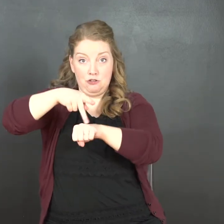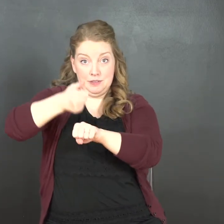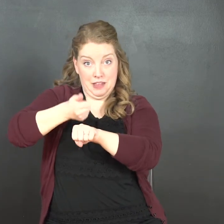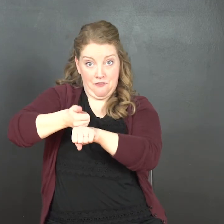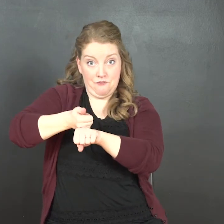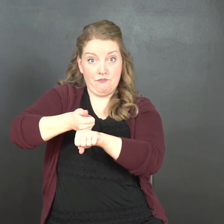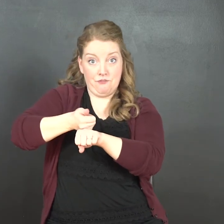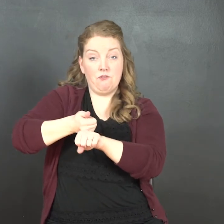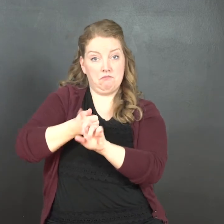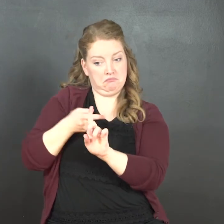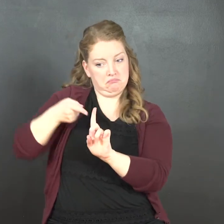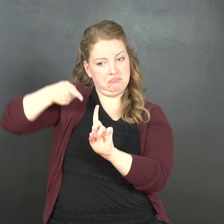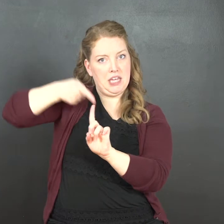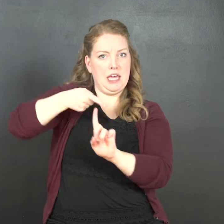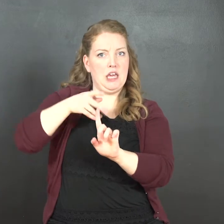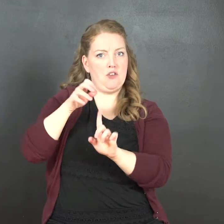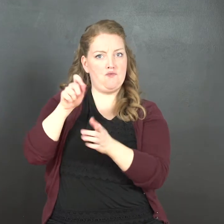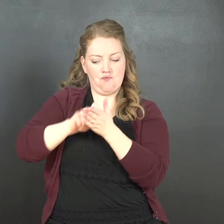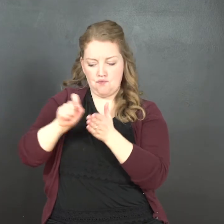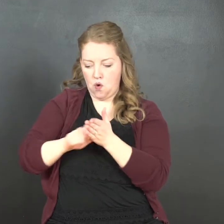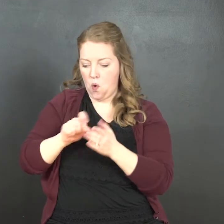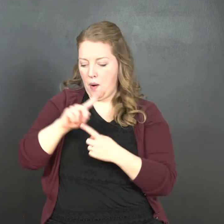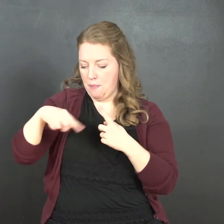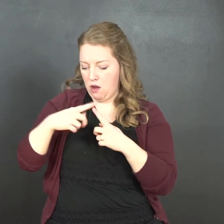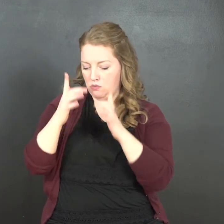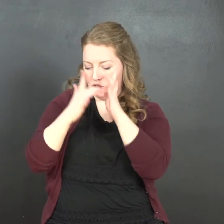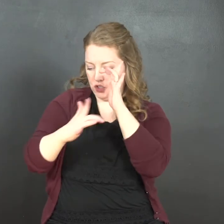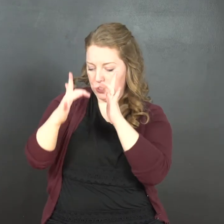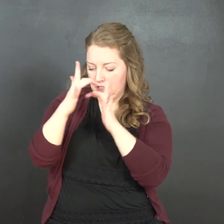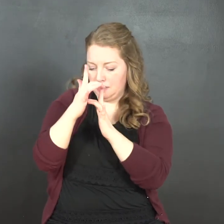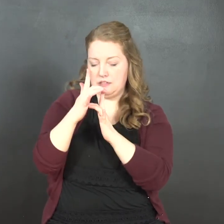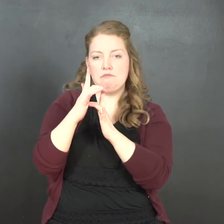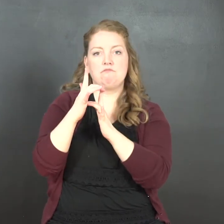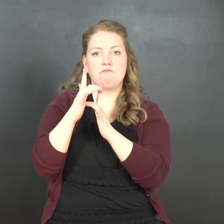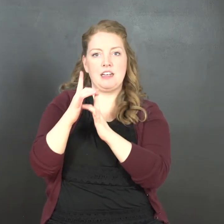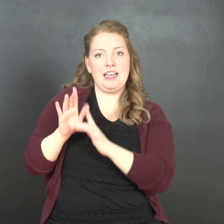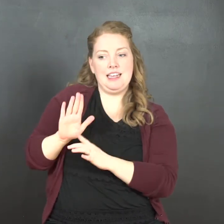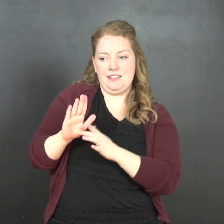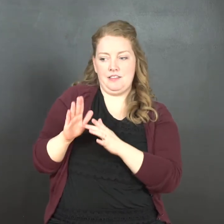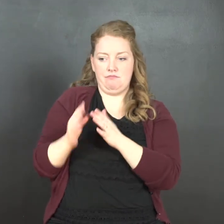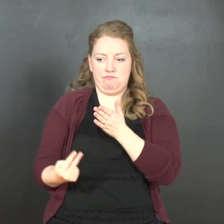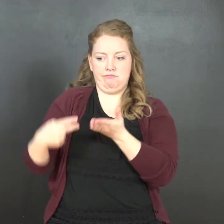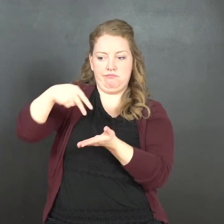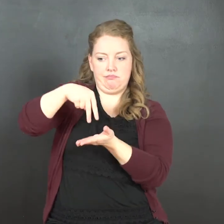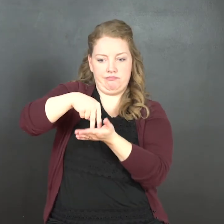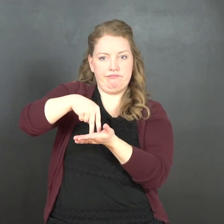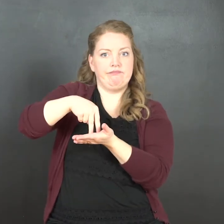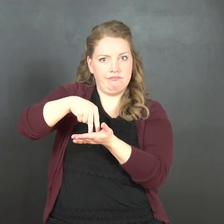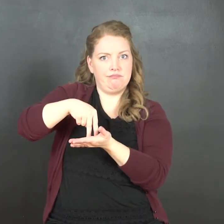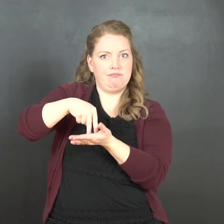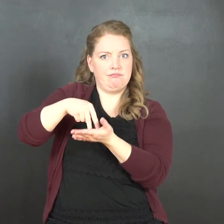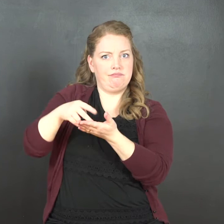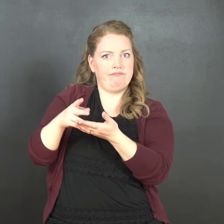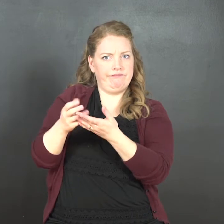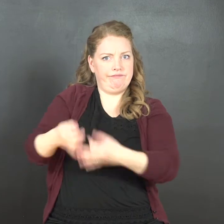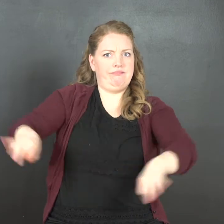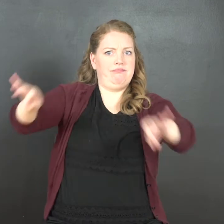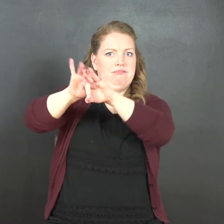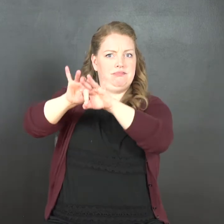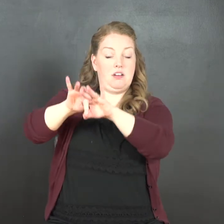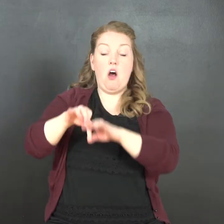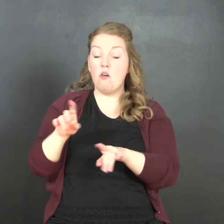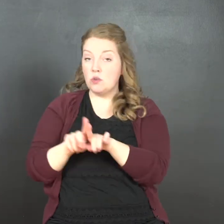persecution and death, but he continued to preach and to teach regarding the significance of the resurrection. And then there was